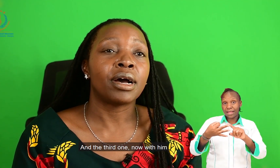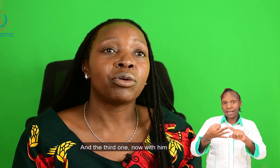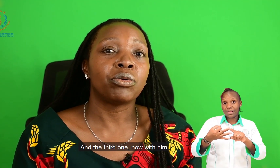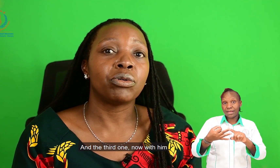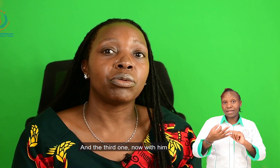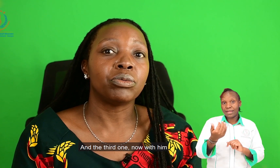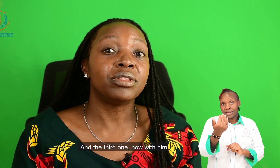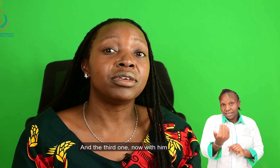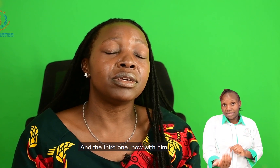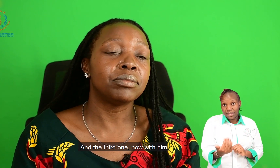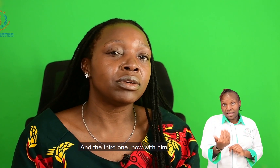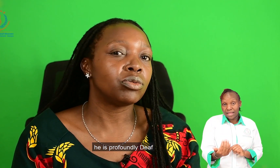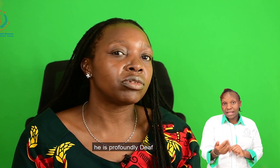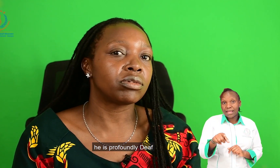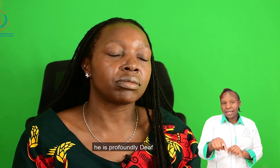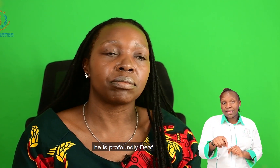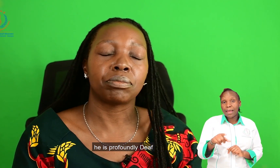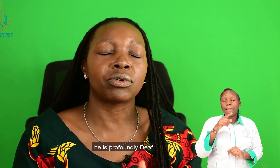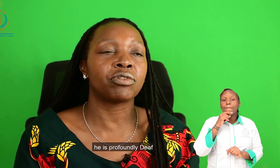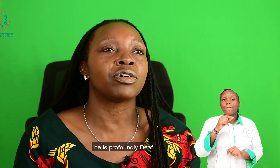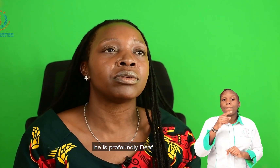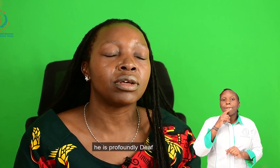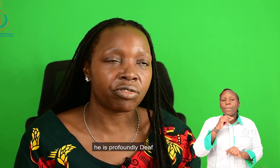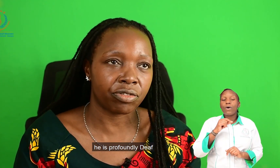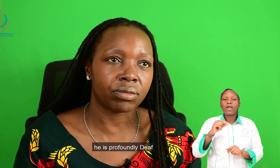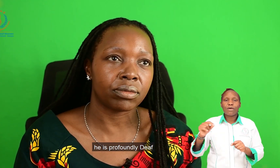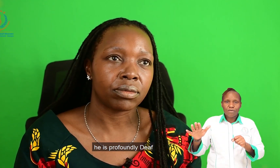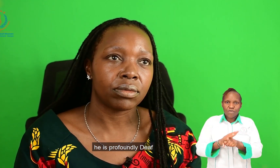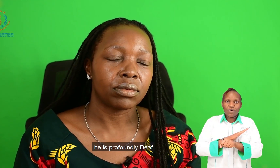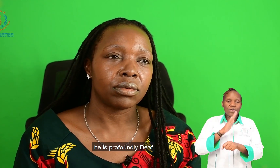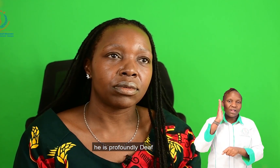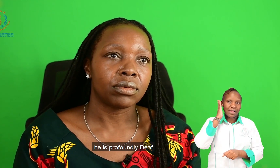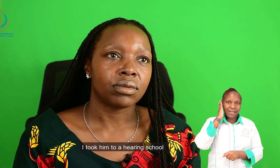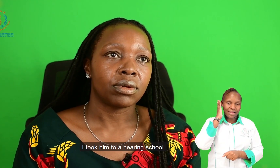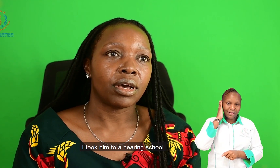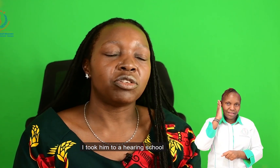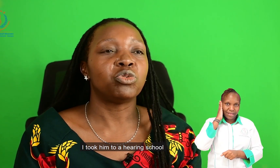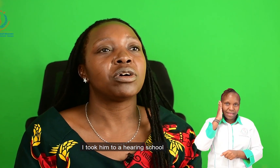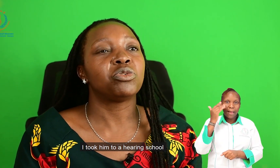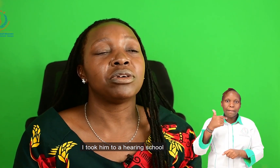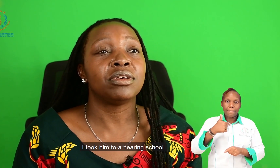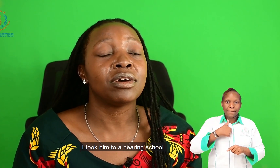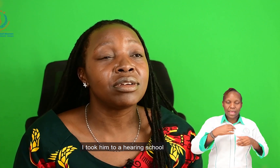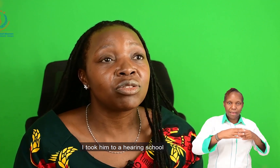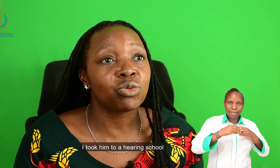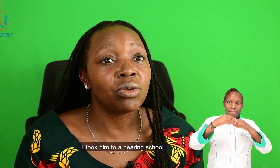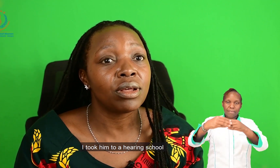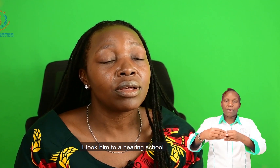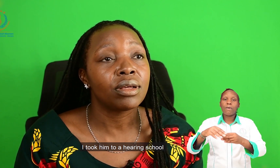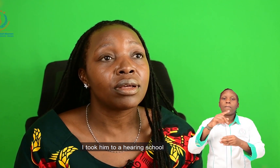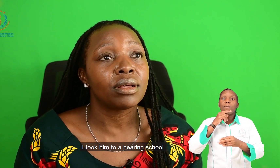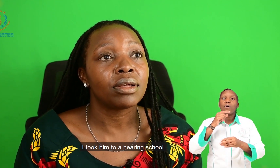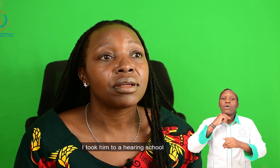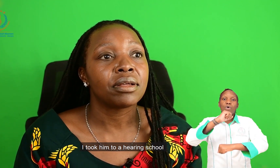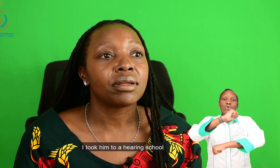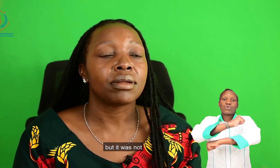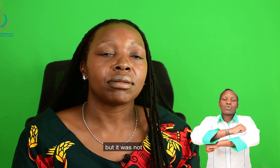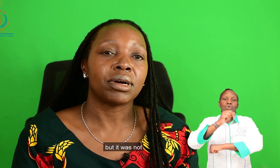now with him, he was profound deaf. I took her to a hearing school,